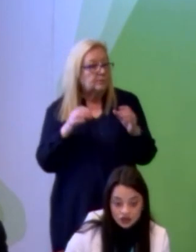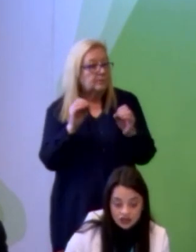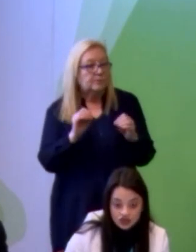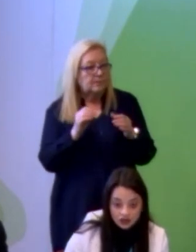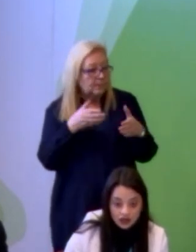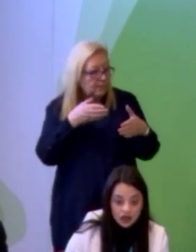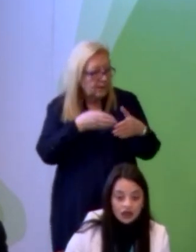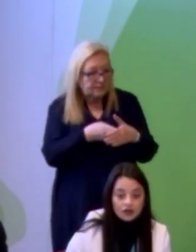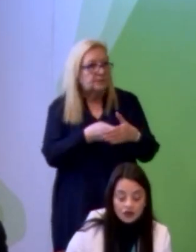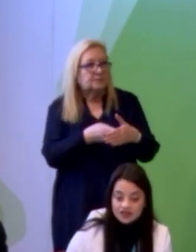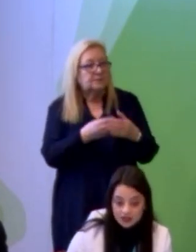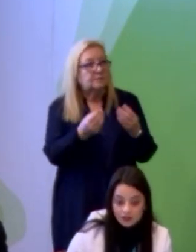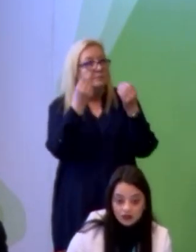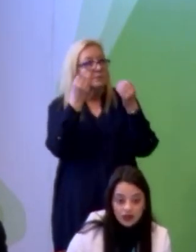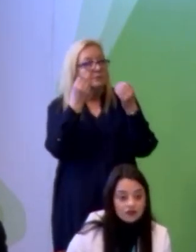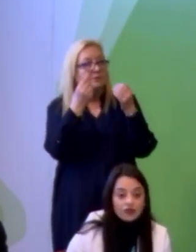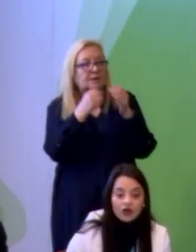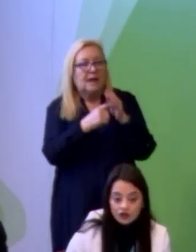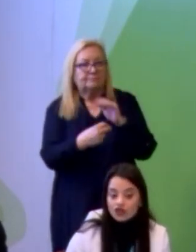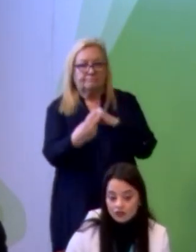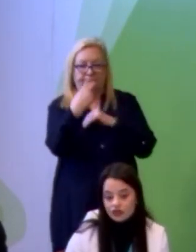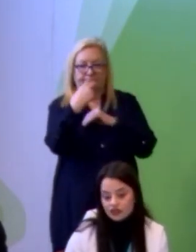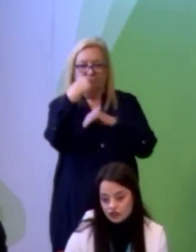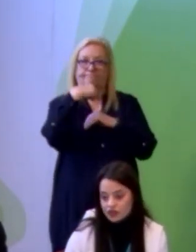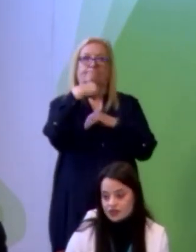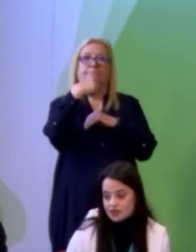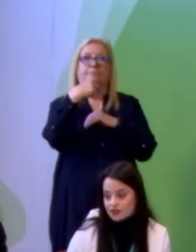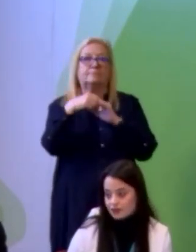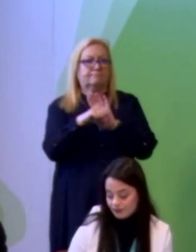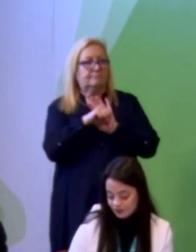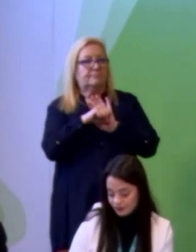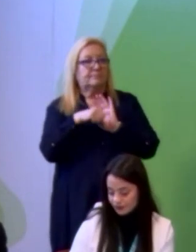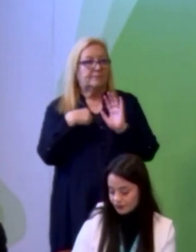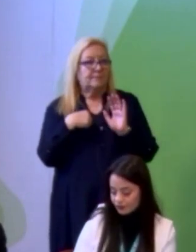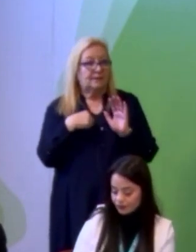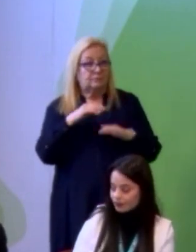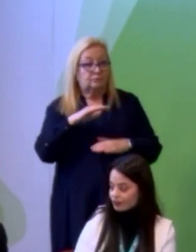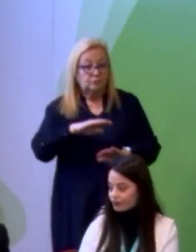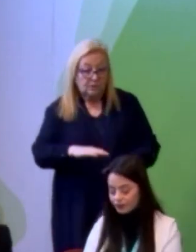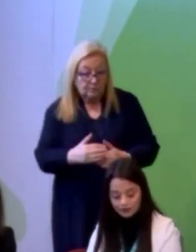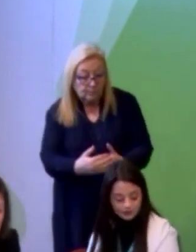to education, from stigma, and from other child protection risks.